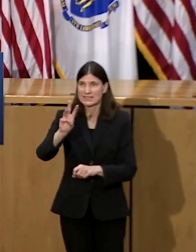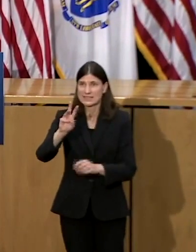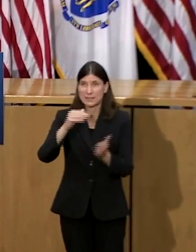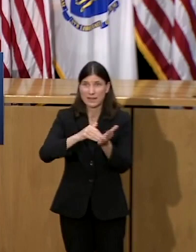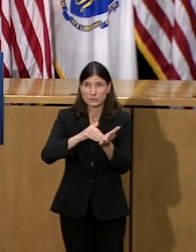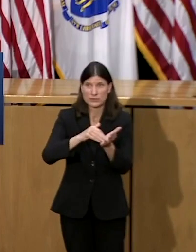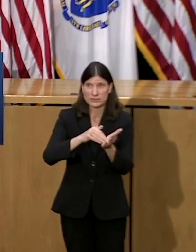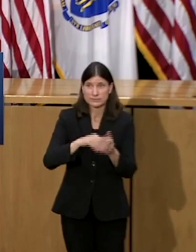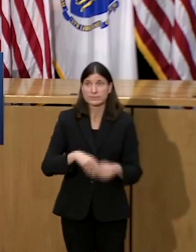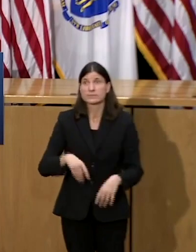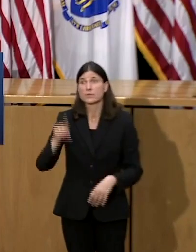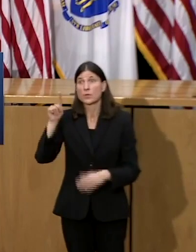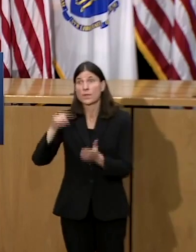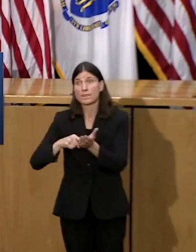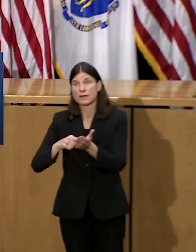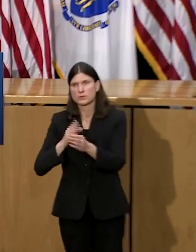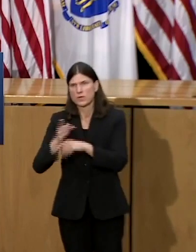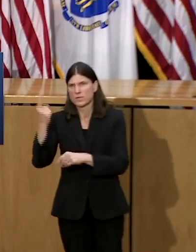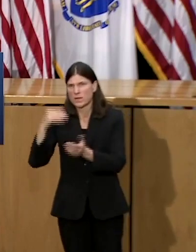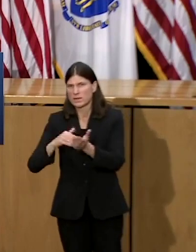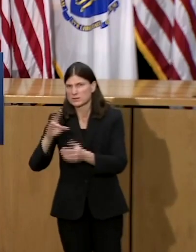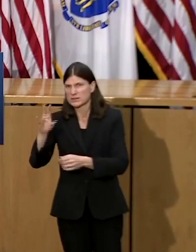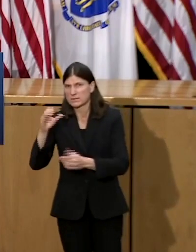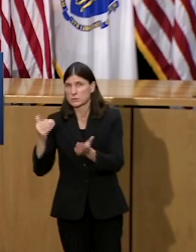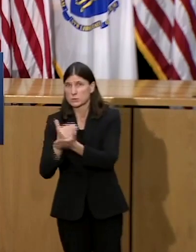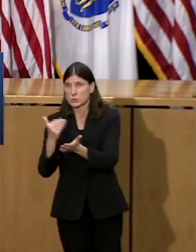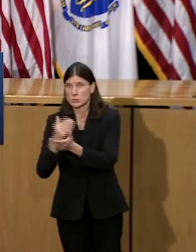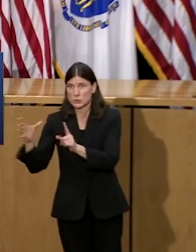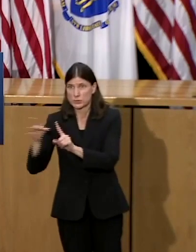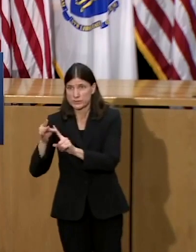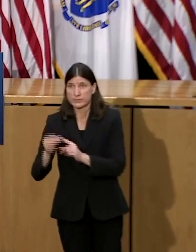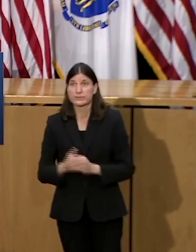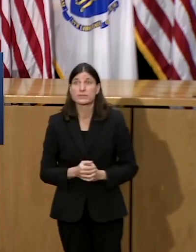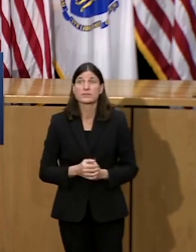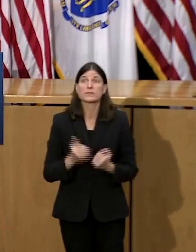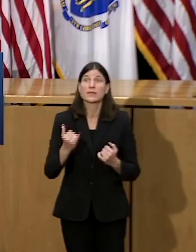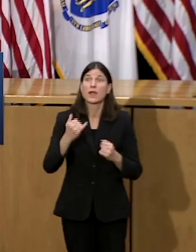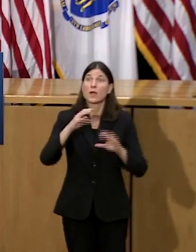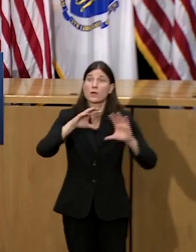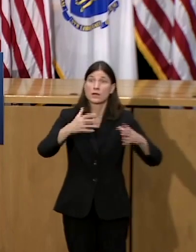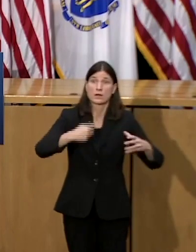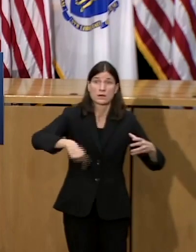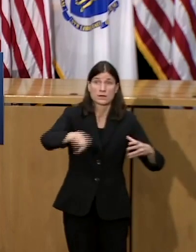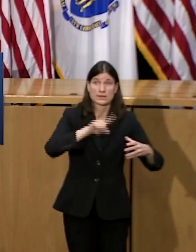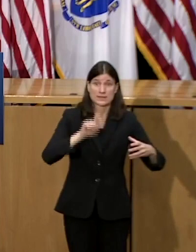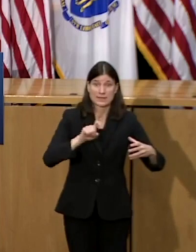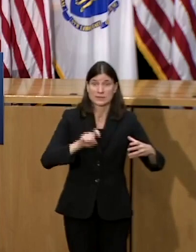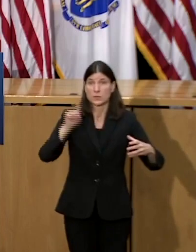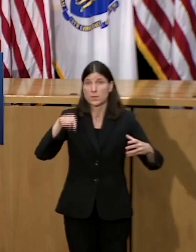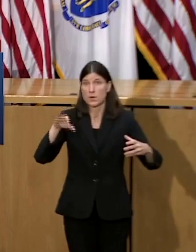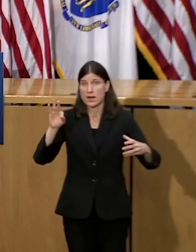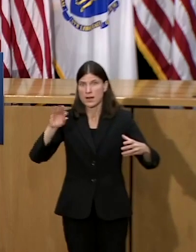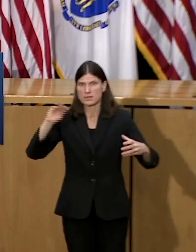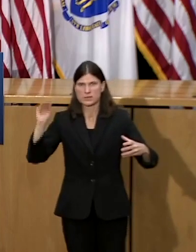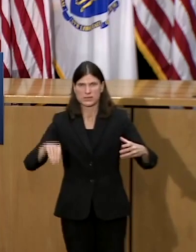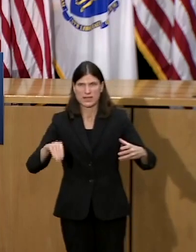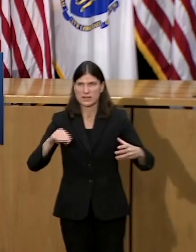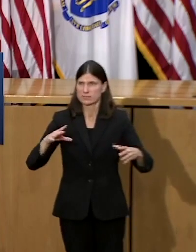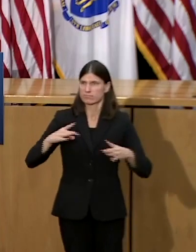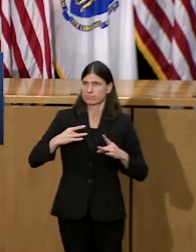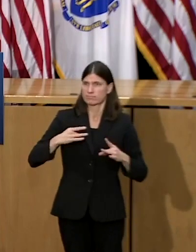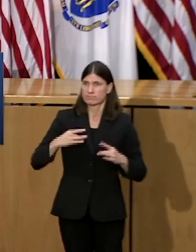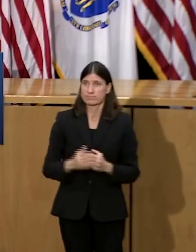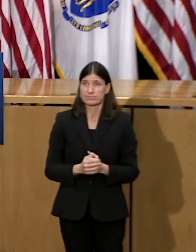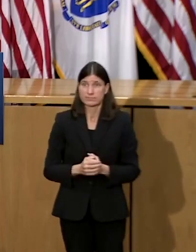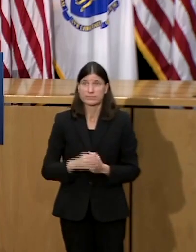The 7-day average for the positivity rate is 1.9%, and there are about 18,000 total active cases